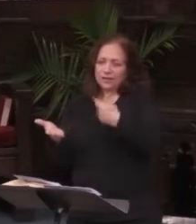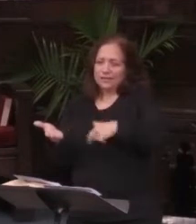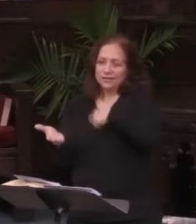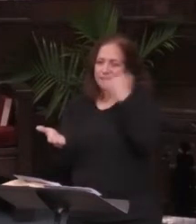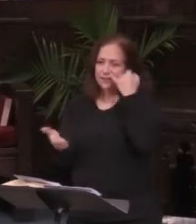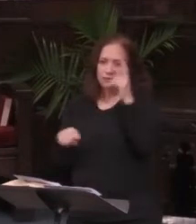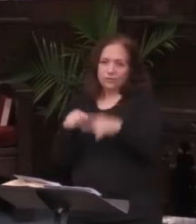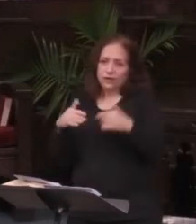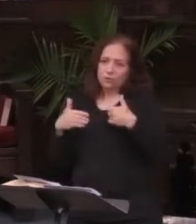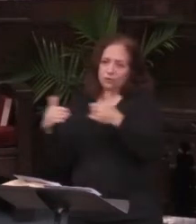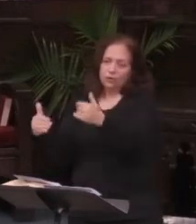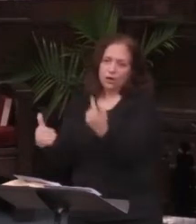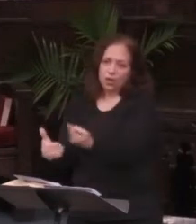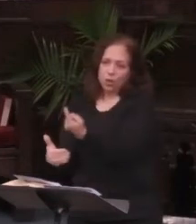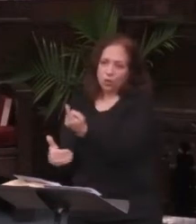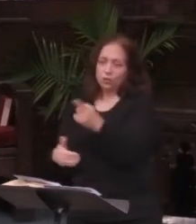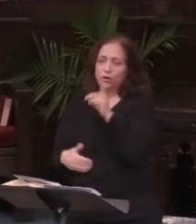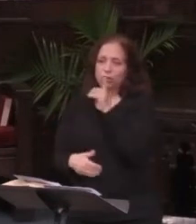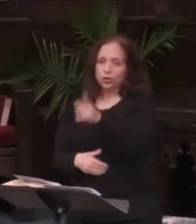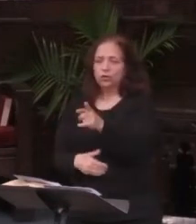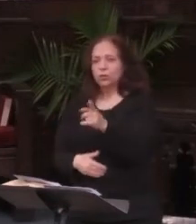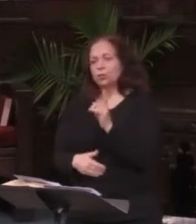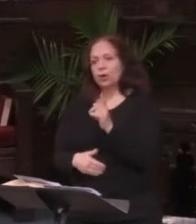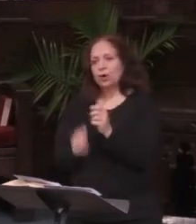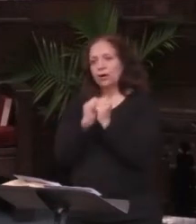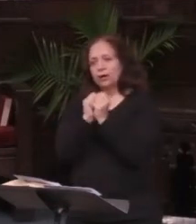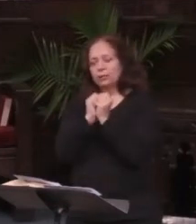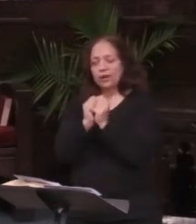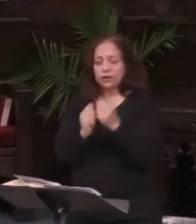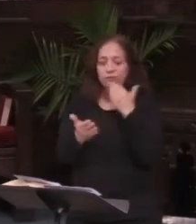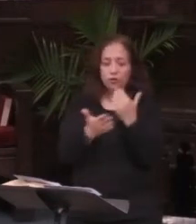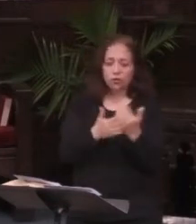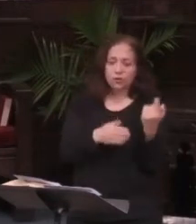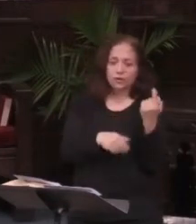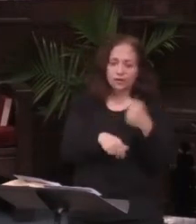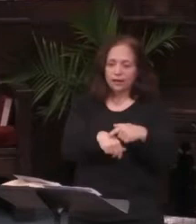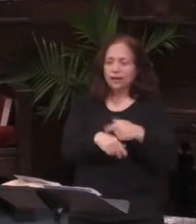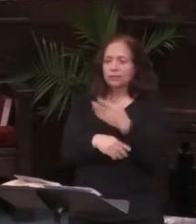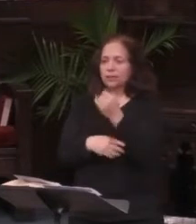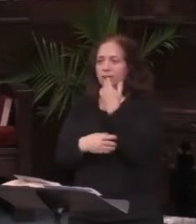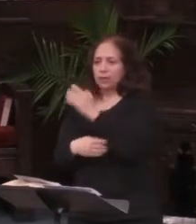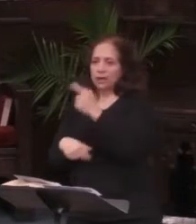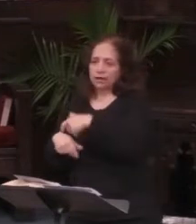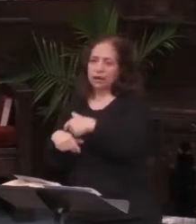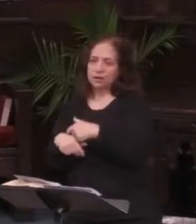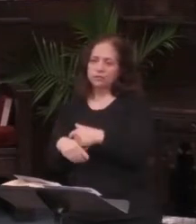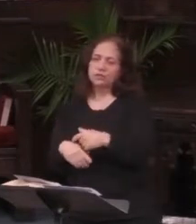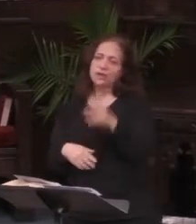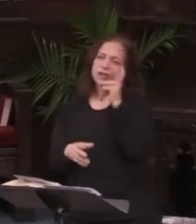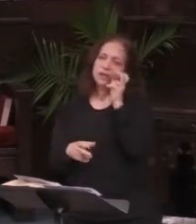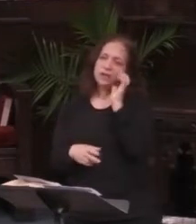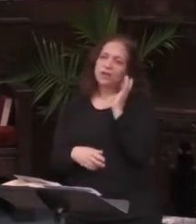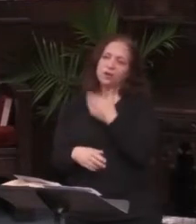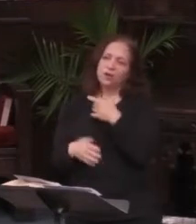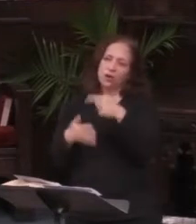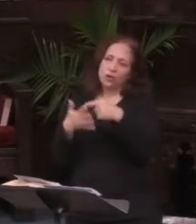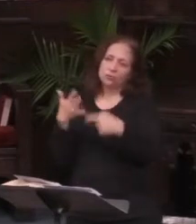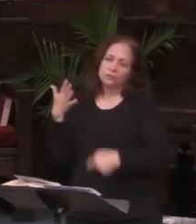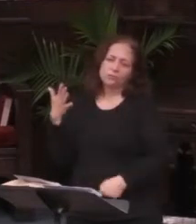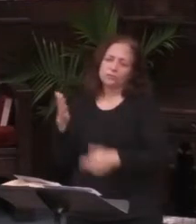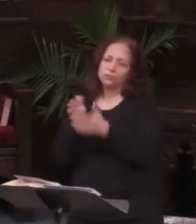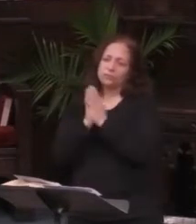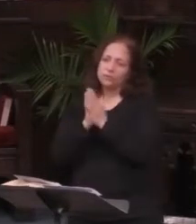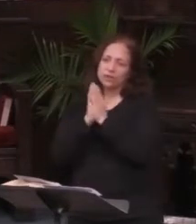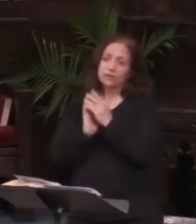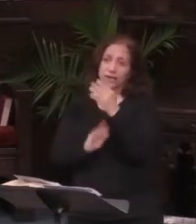forward alone. You are our companion in the good days and the bad days. Hear our petitions and answer us.